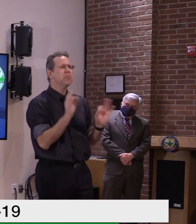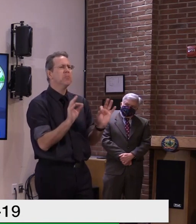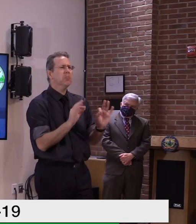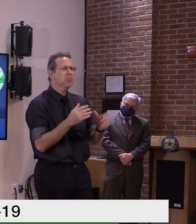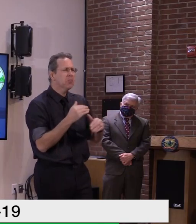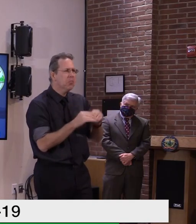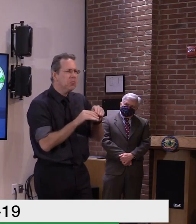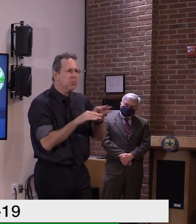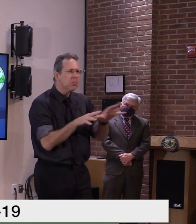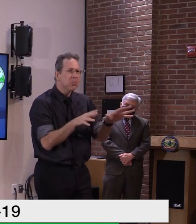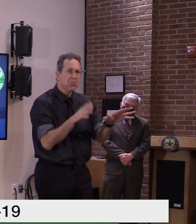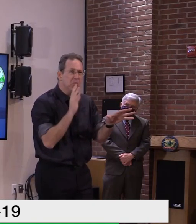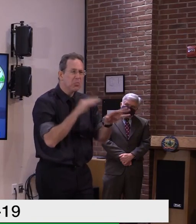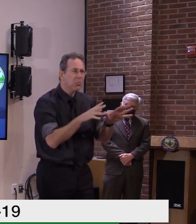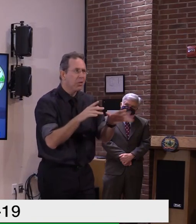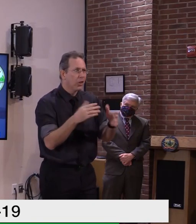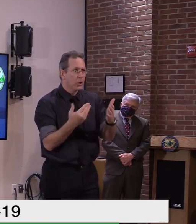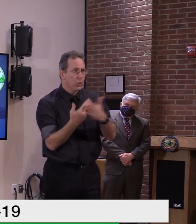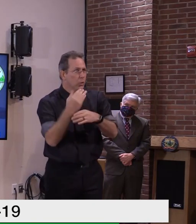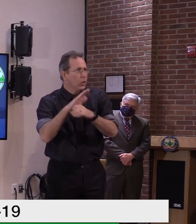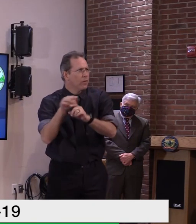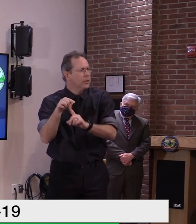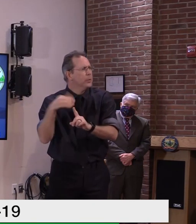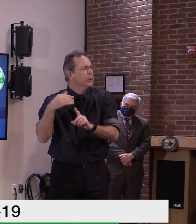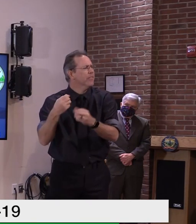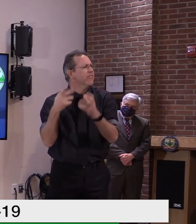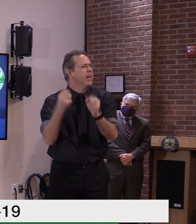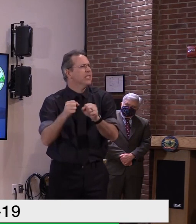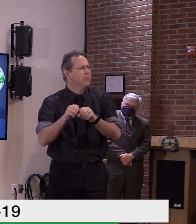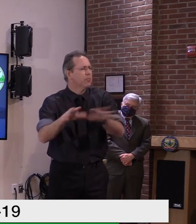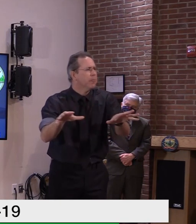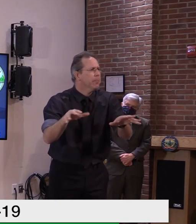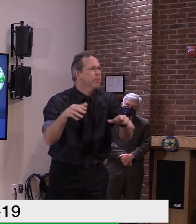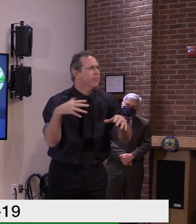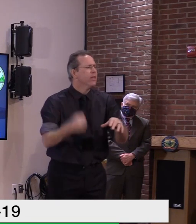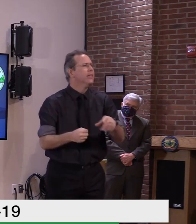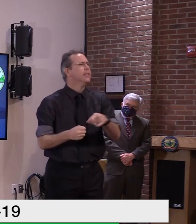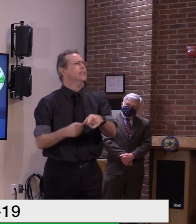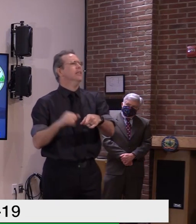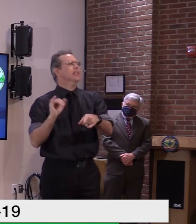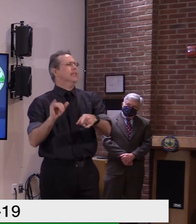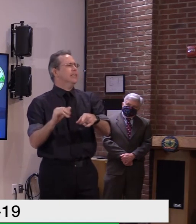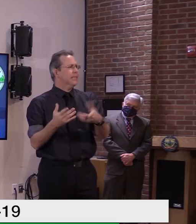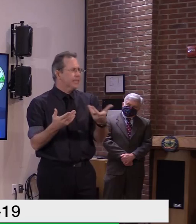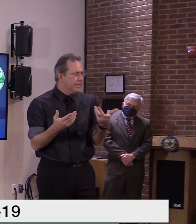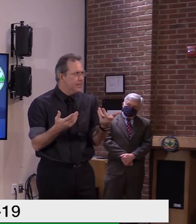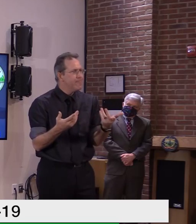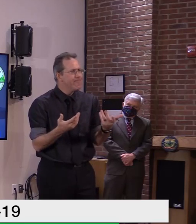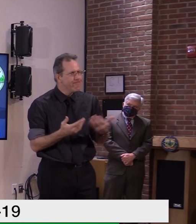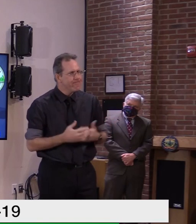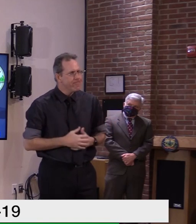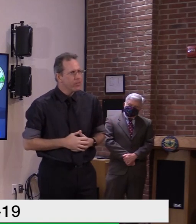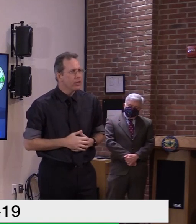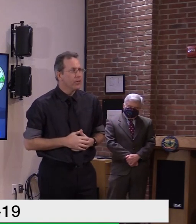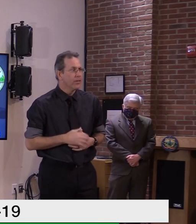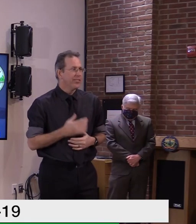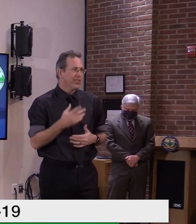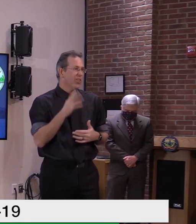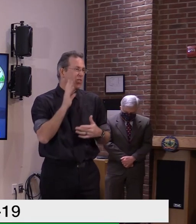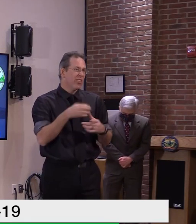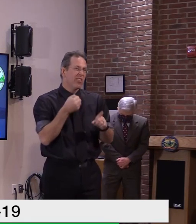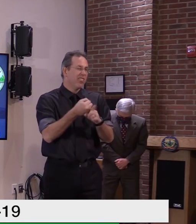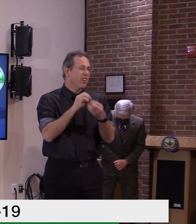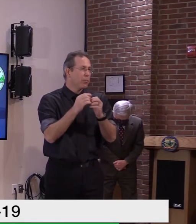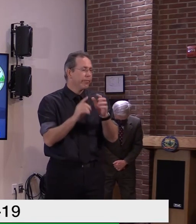here, obviously. So that has implications for numbers of cases that people might see